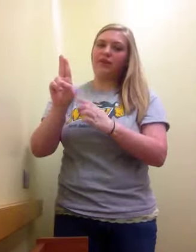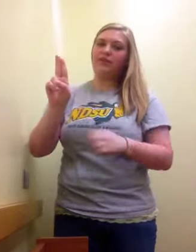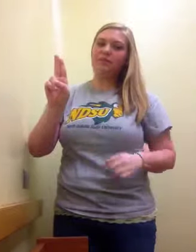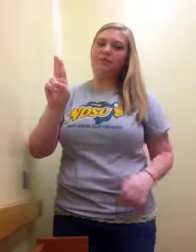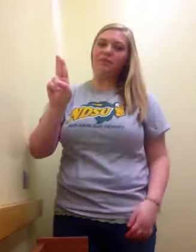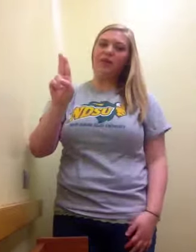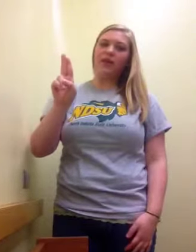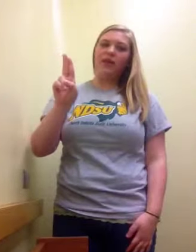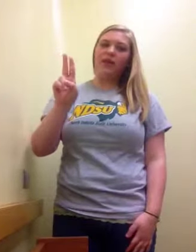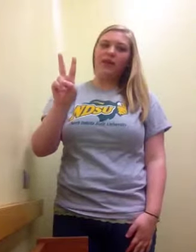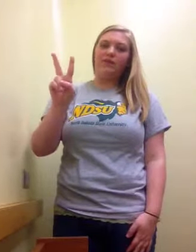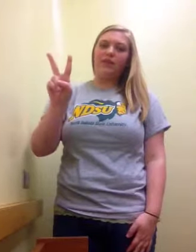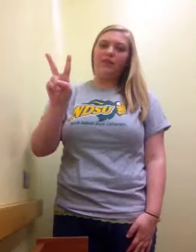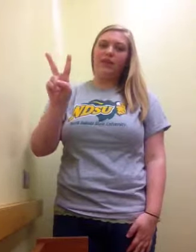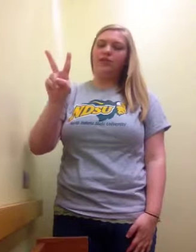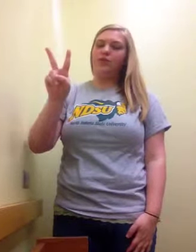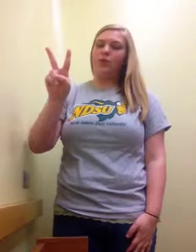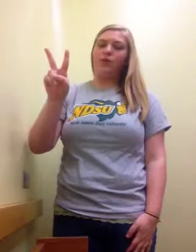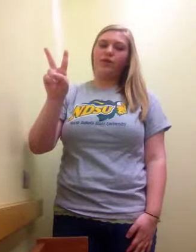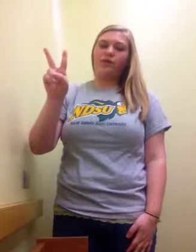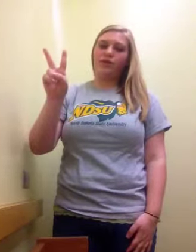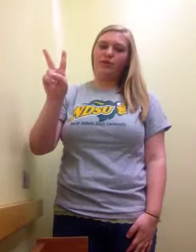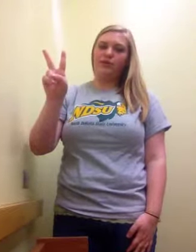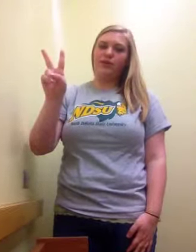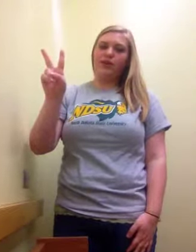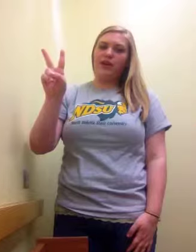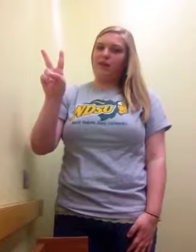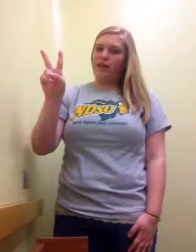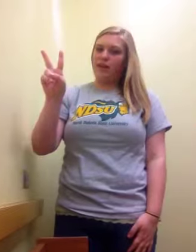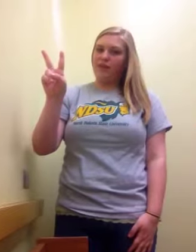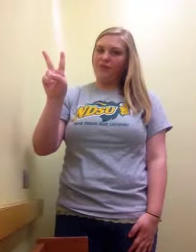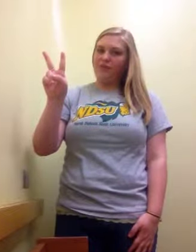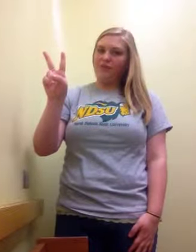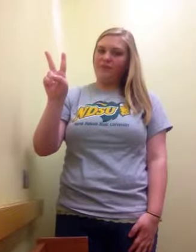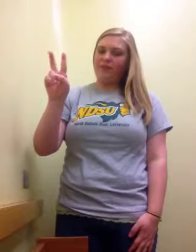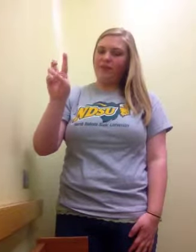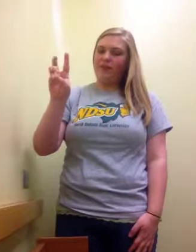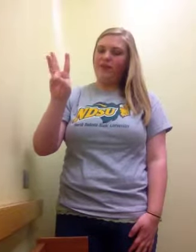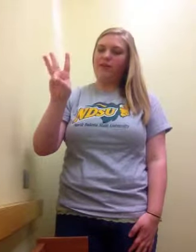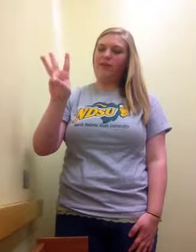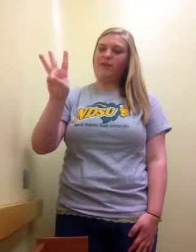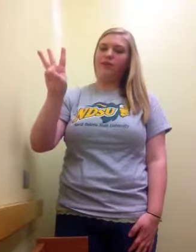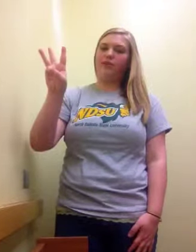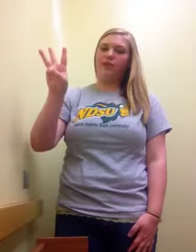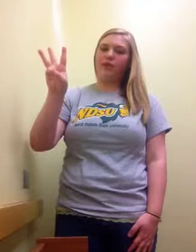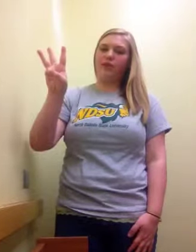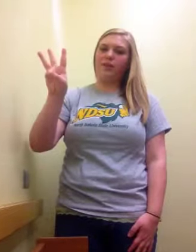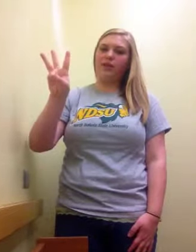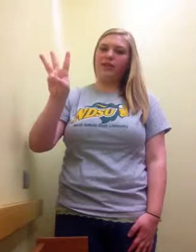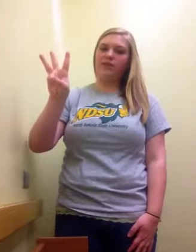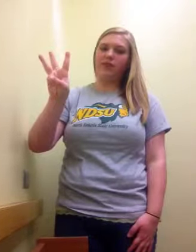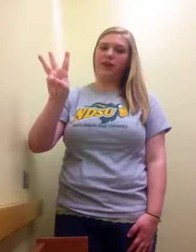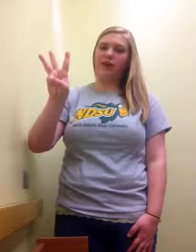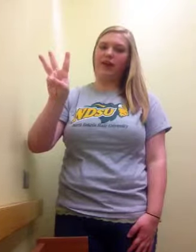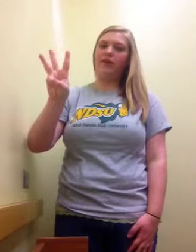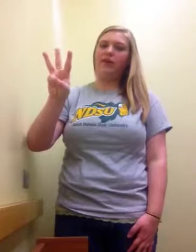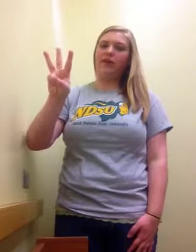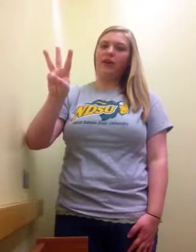fingers. And then for V, you just open those 2 and make the letter V. W, you want to put up your next finger down and